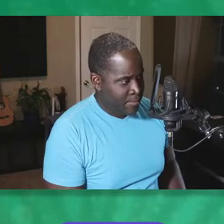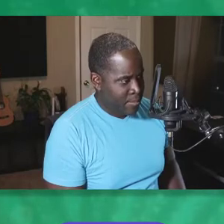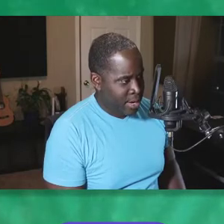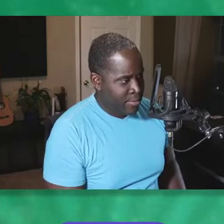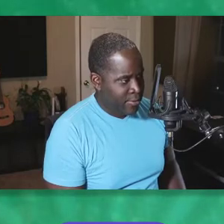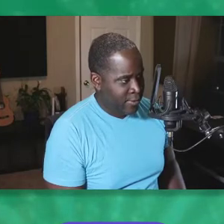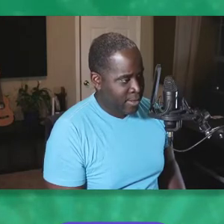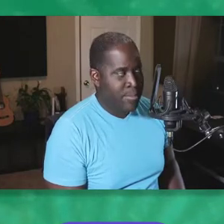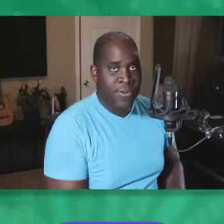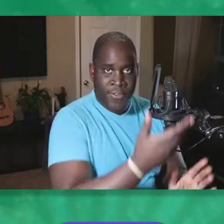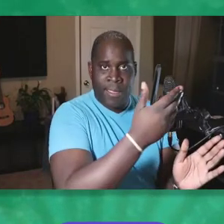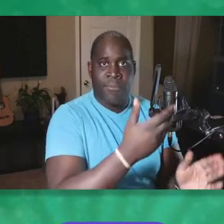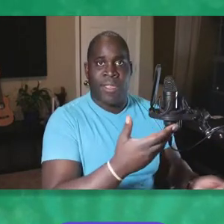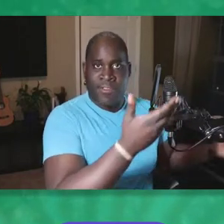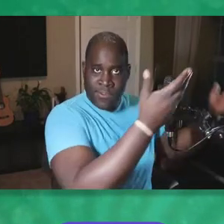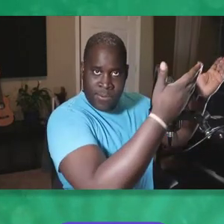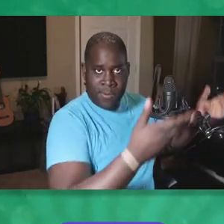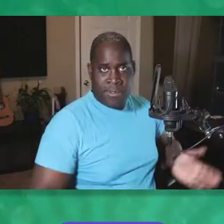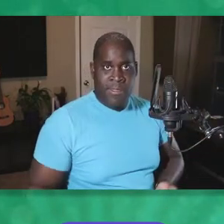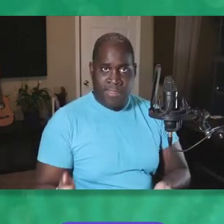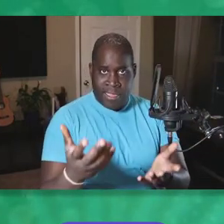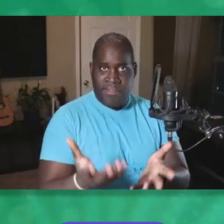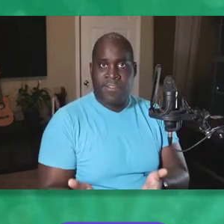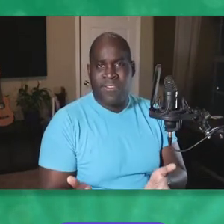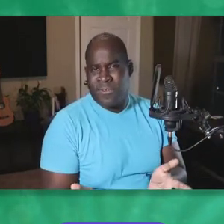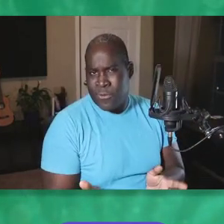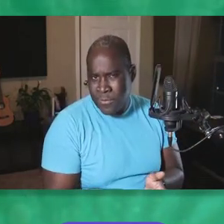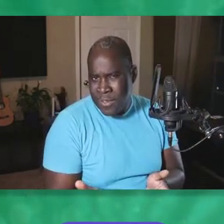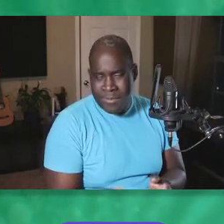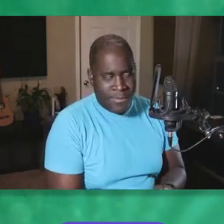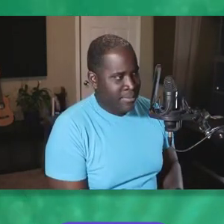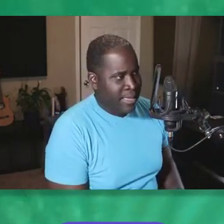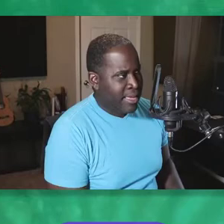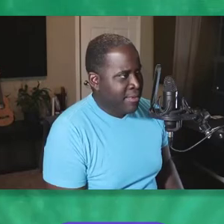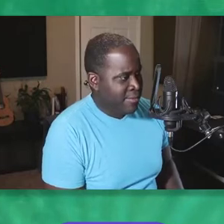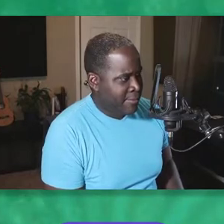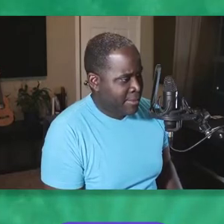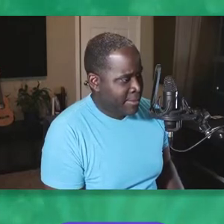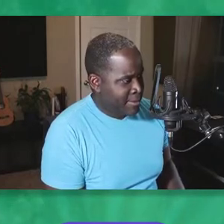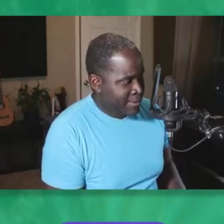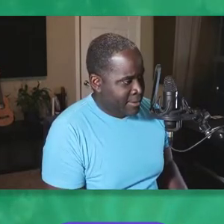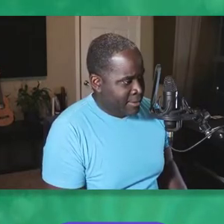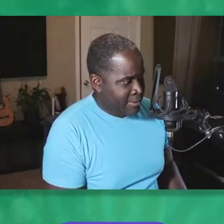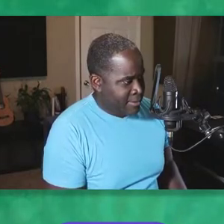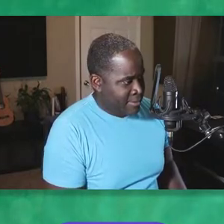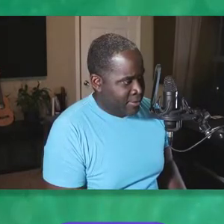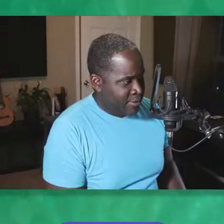servant. Bring person. A person that brings you things is a servant, I guess.